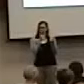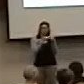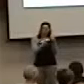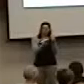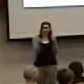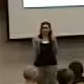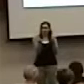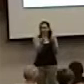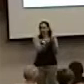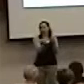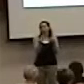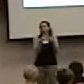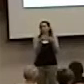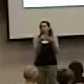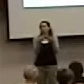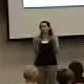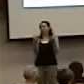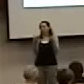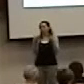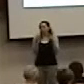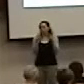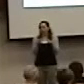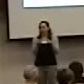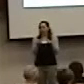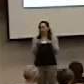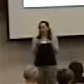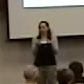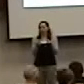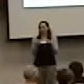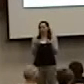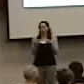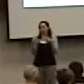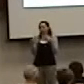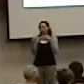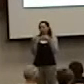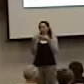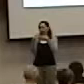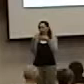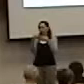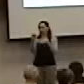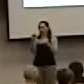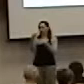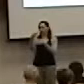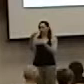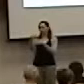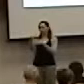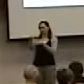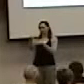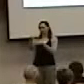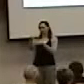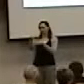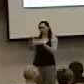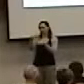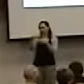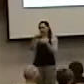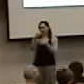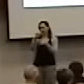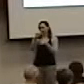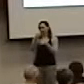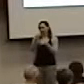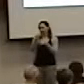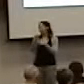look at is a question of leadership. In Genesis 24, and for the rest of that particular